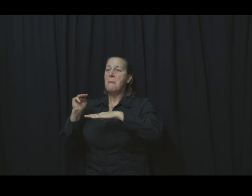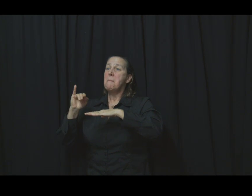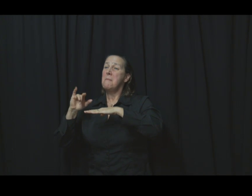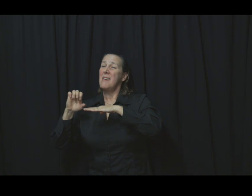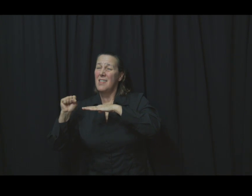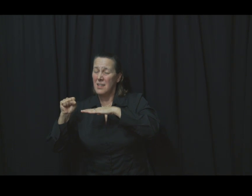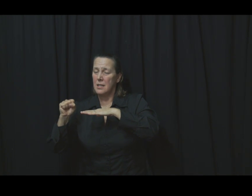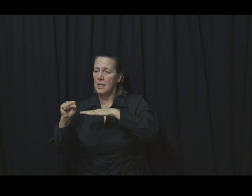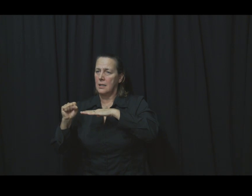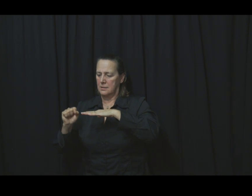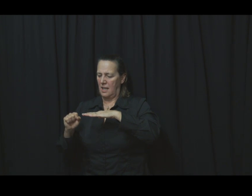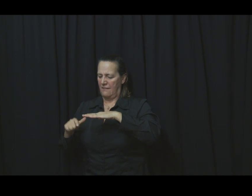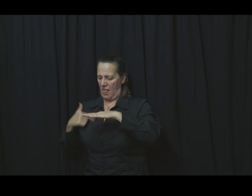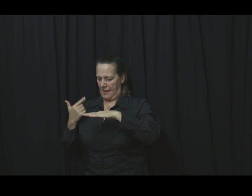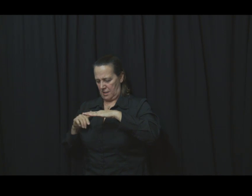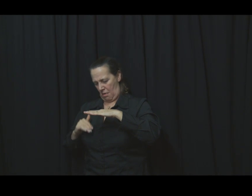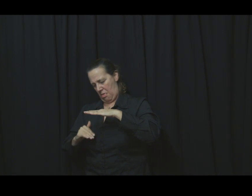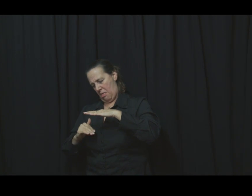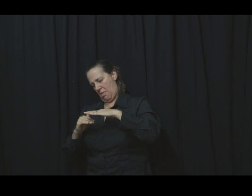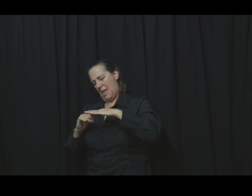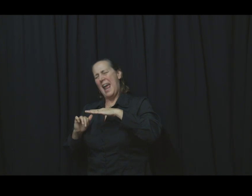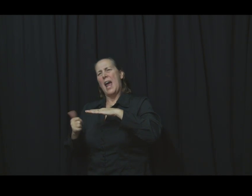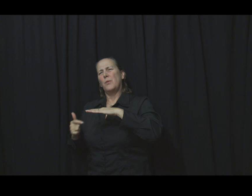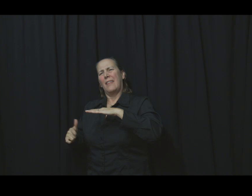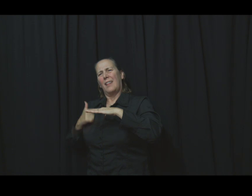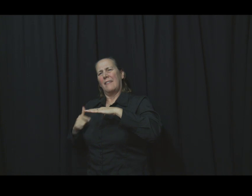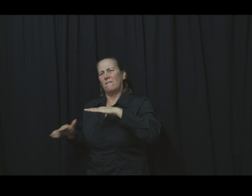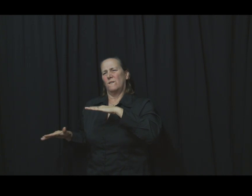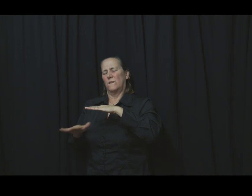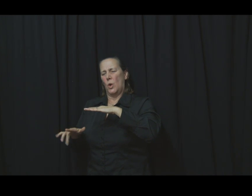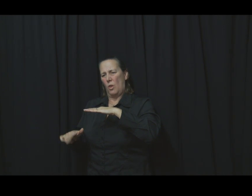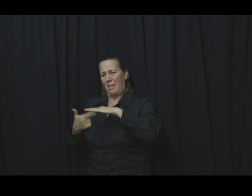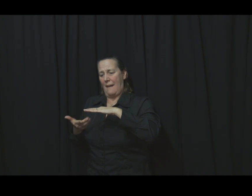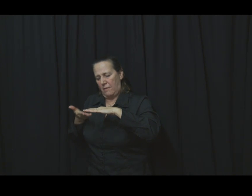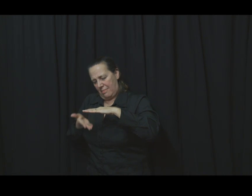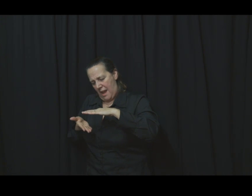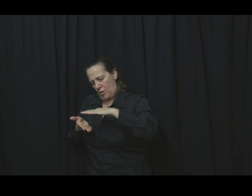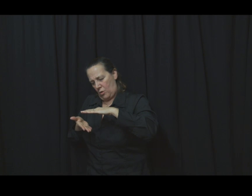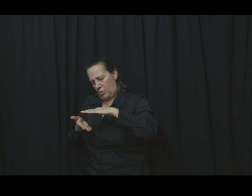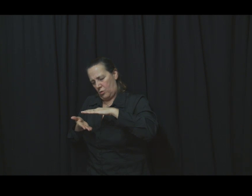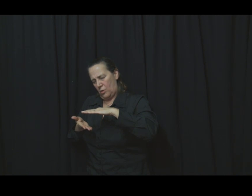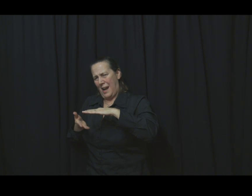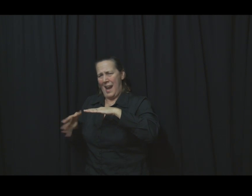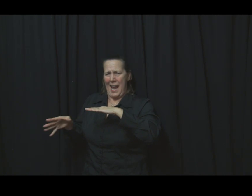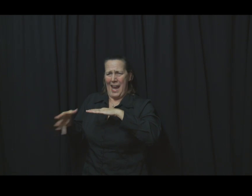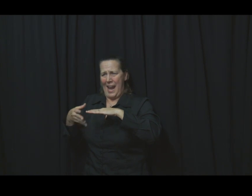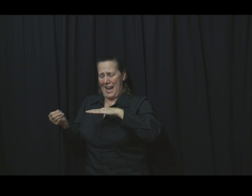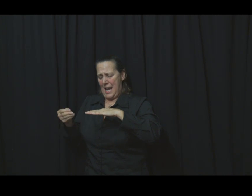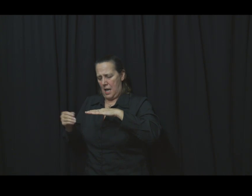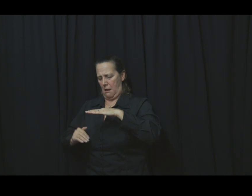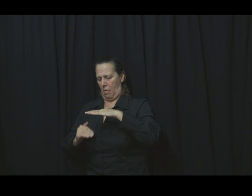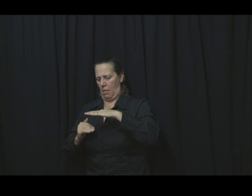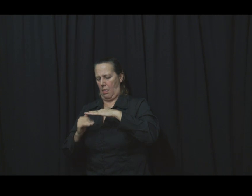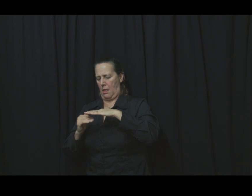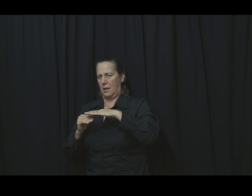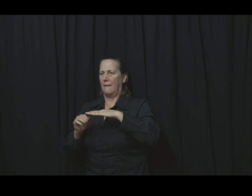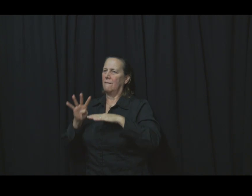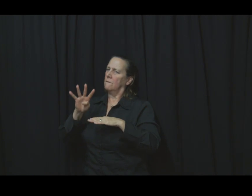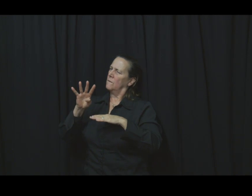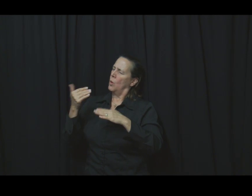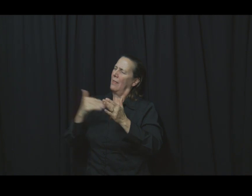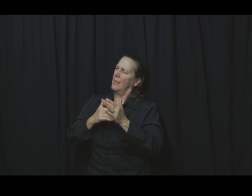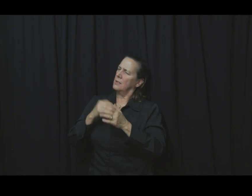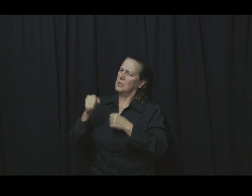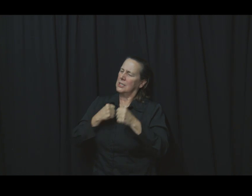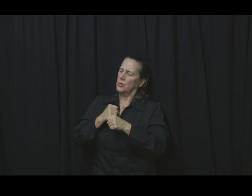How could those animals have lived their entire life and formed these layers in just 4,000 years? There isn't